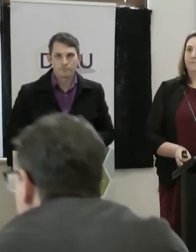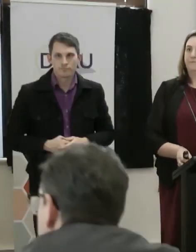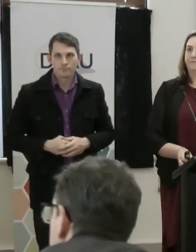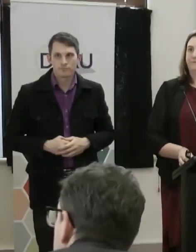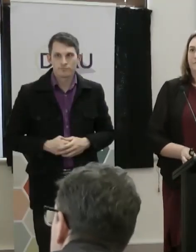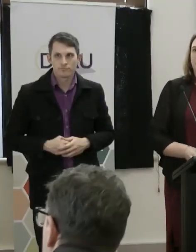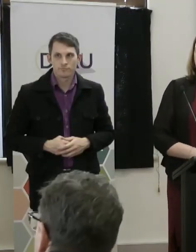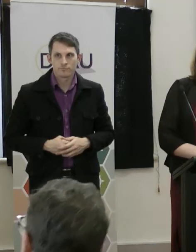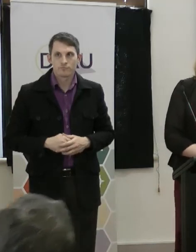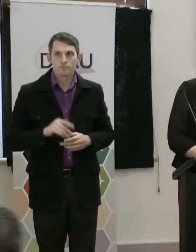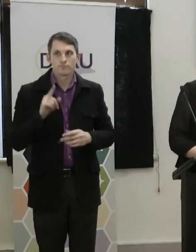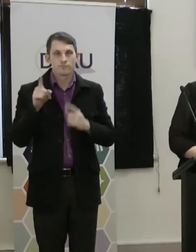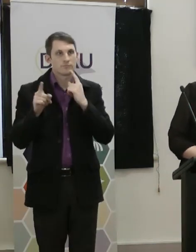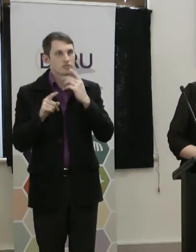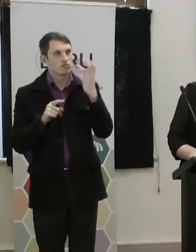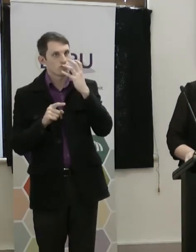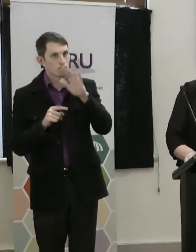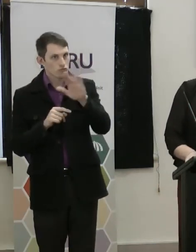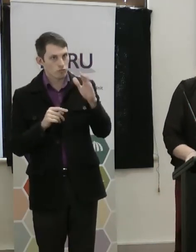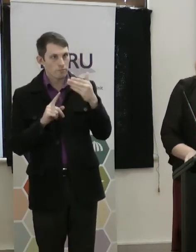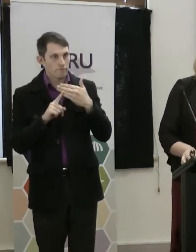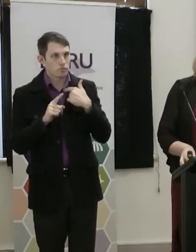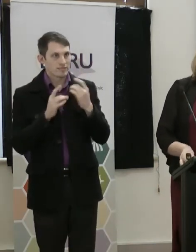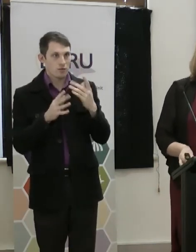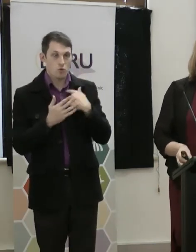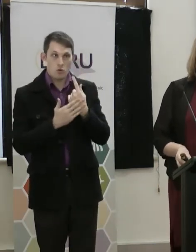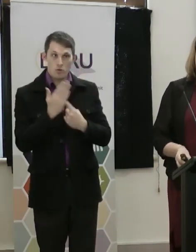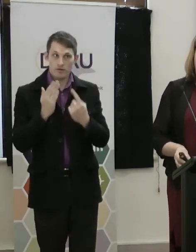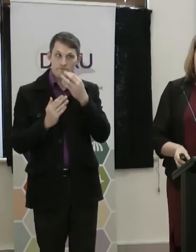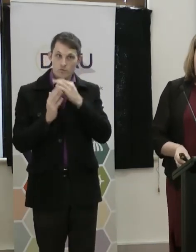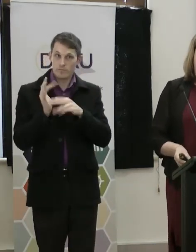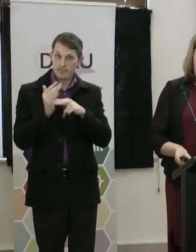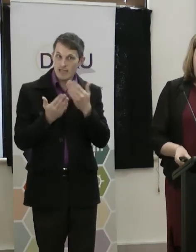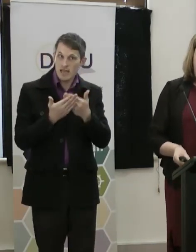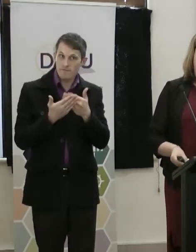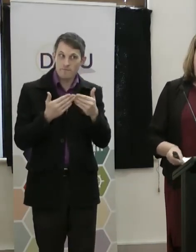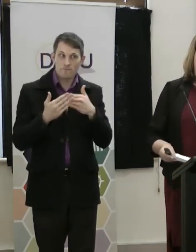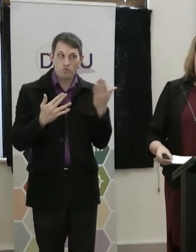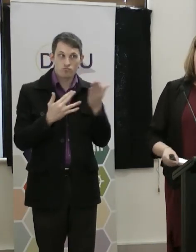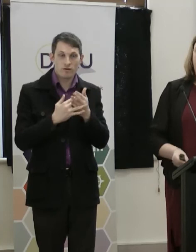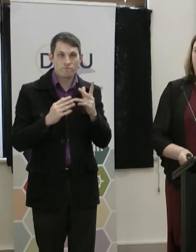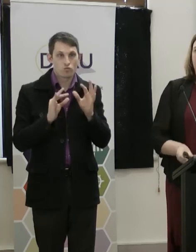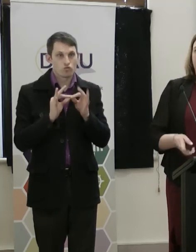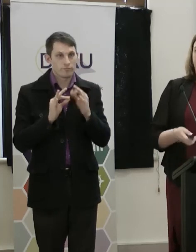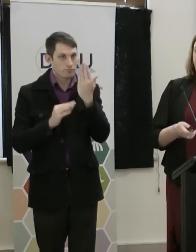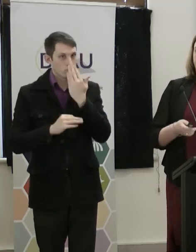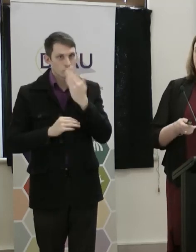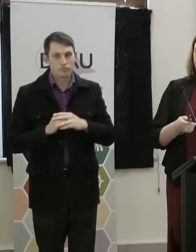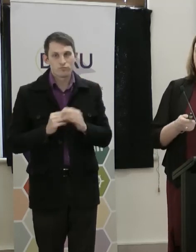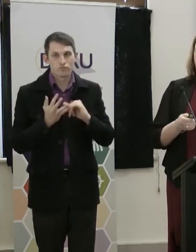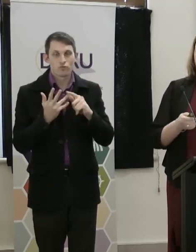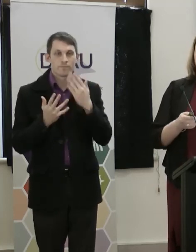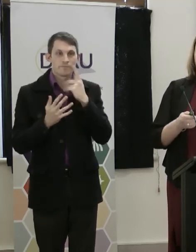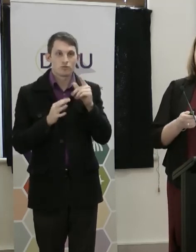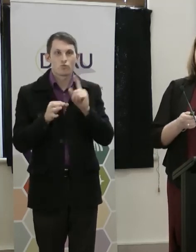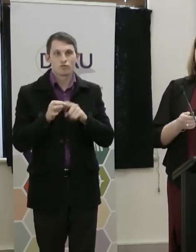Excuse me, everyone. As I mentioned before we started, we only have a few minutes left before we have to take a break for the interpreter. So can you please hold off